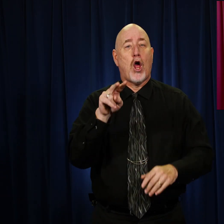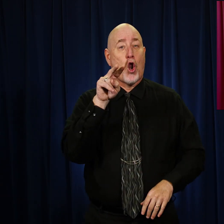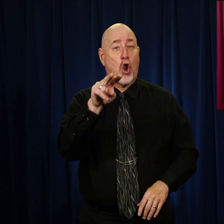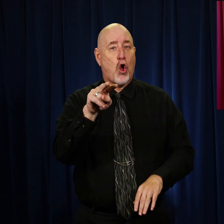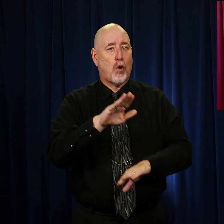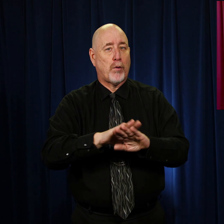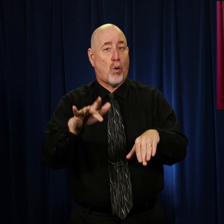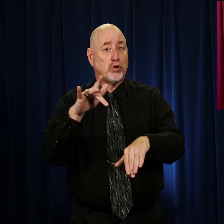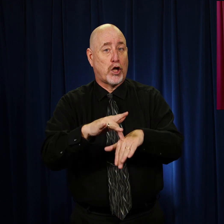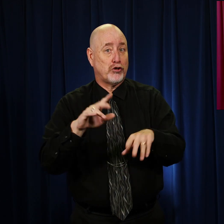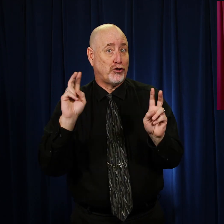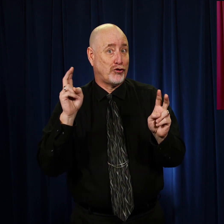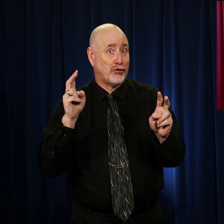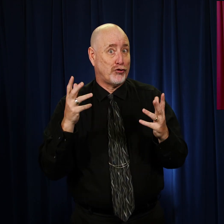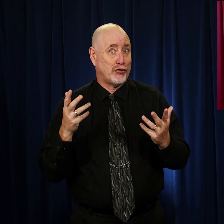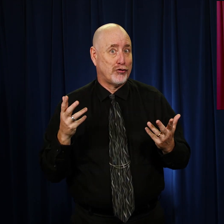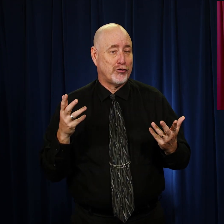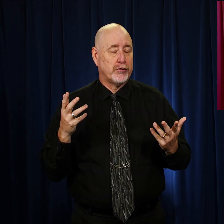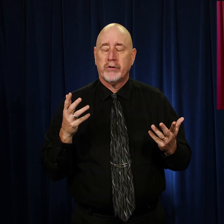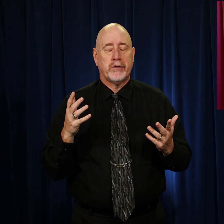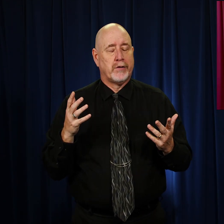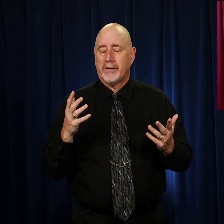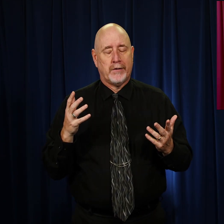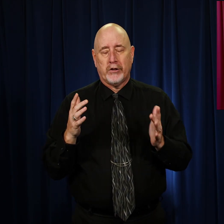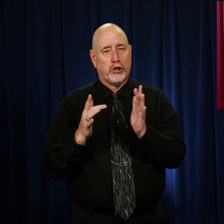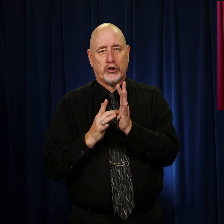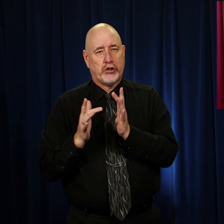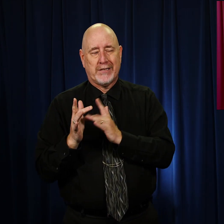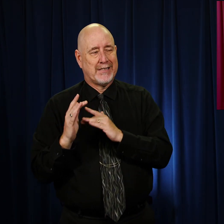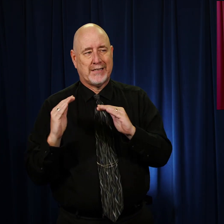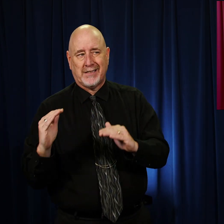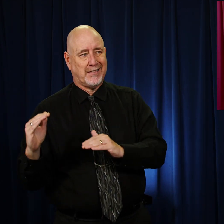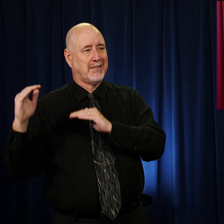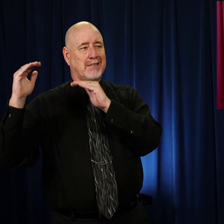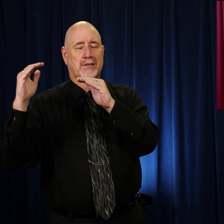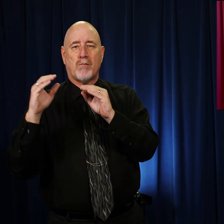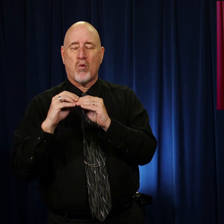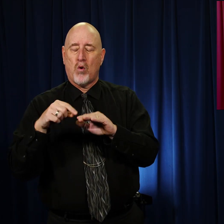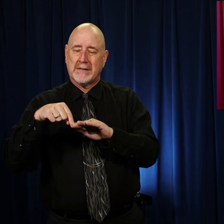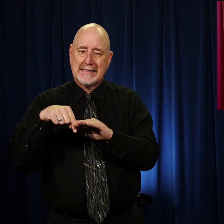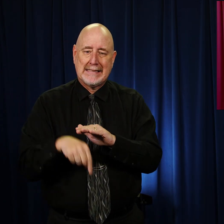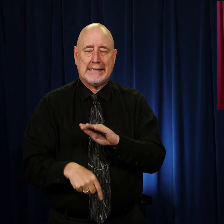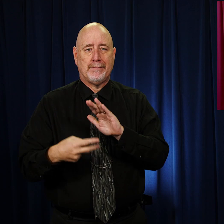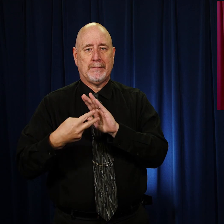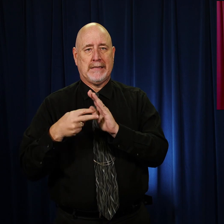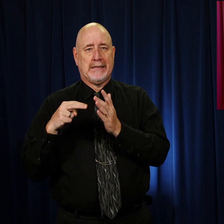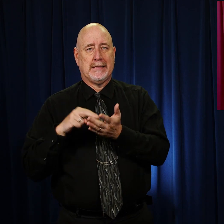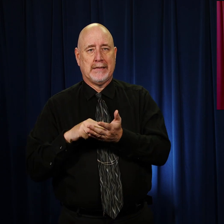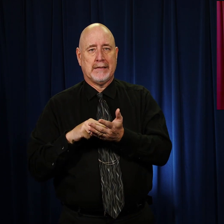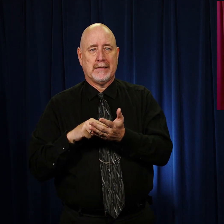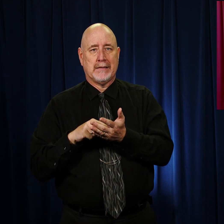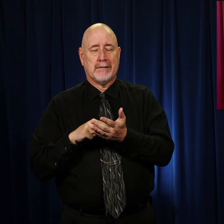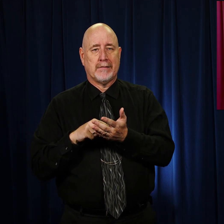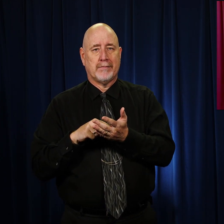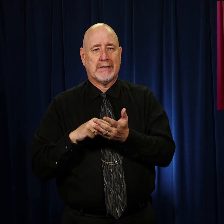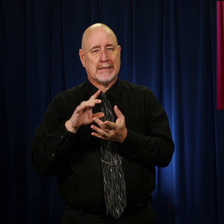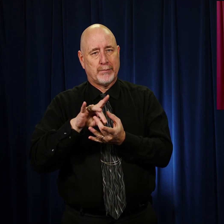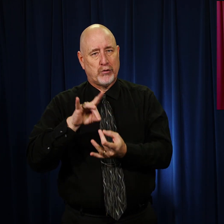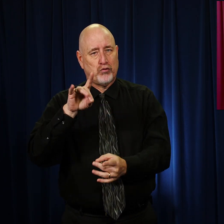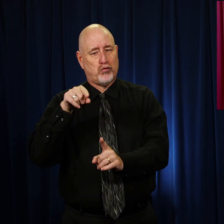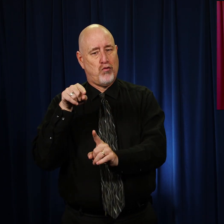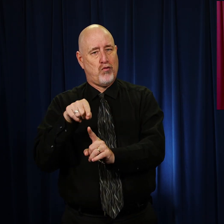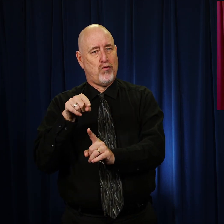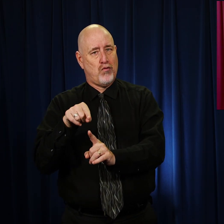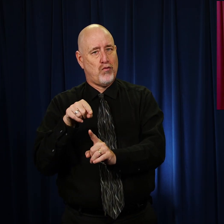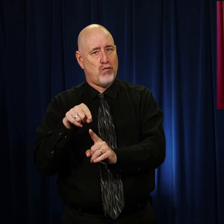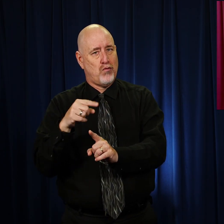look but don't touch. Jesus is talking about a deeper, more sincere spirituality